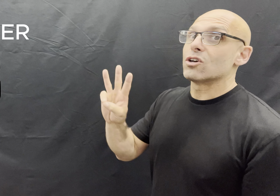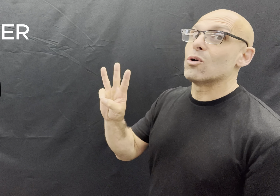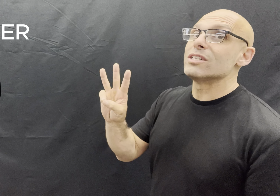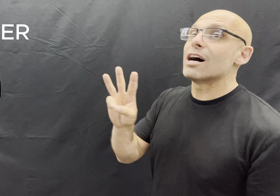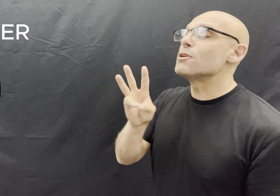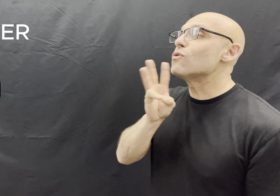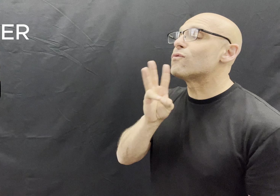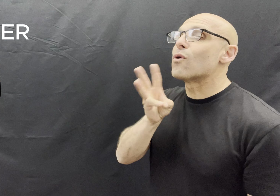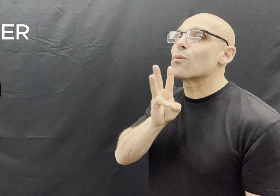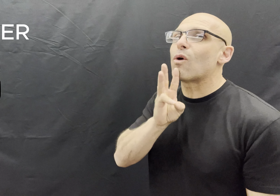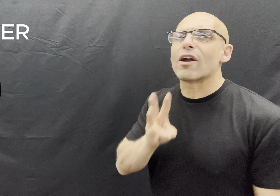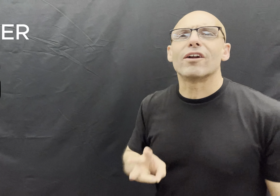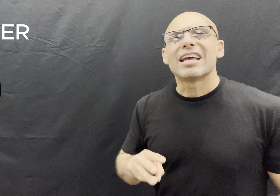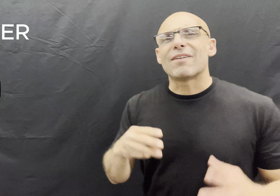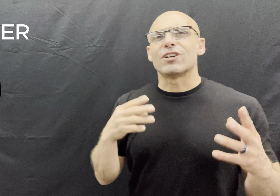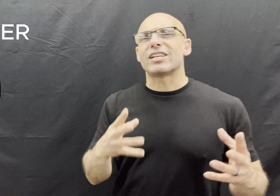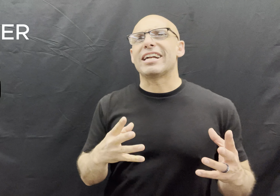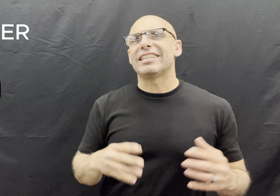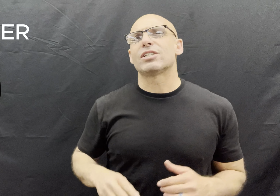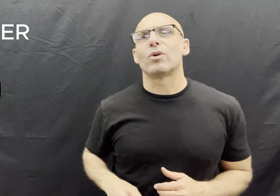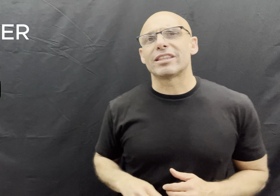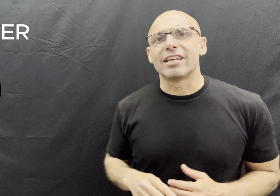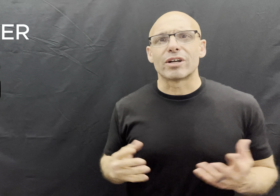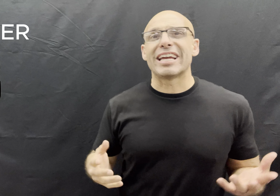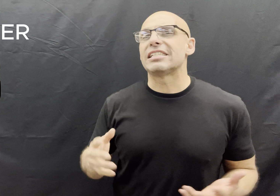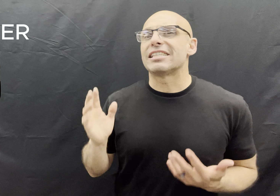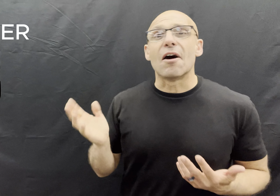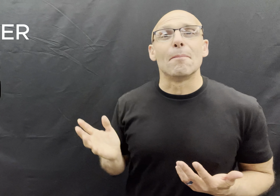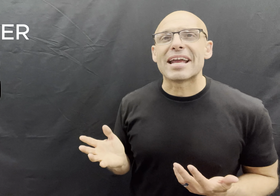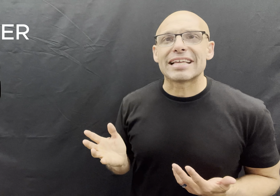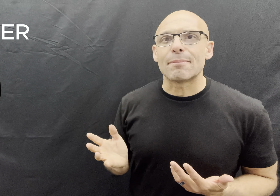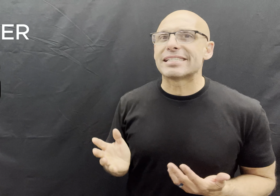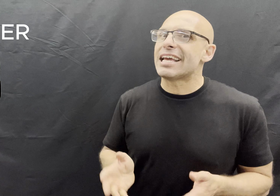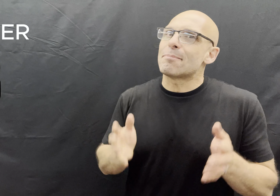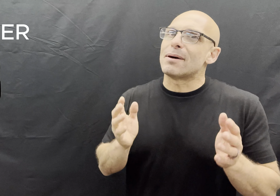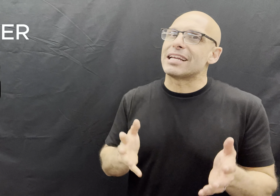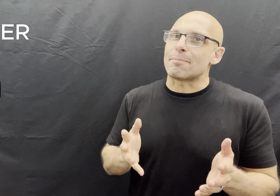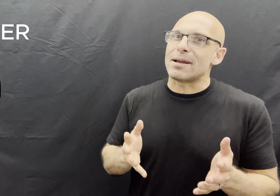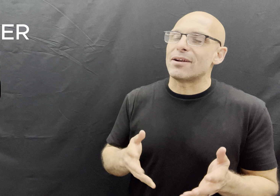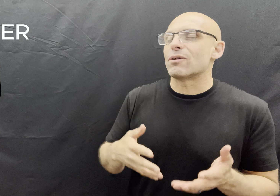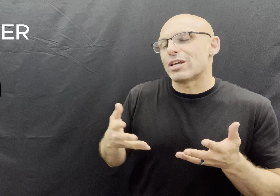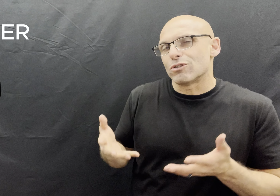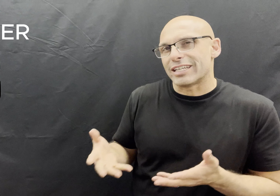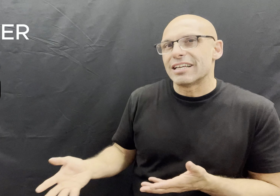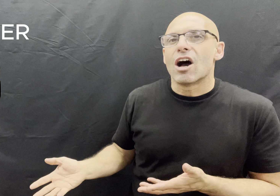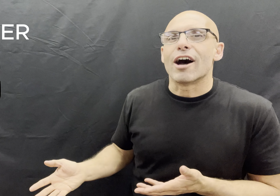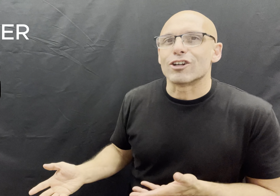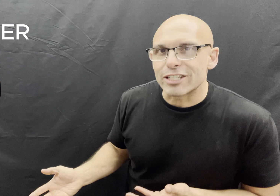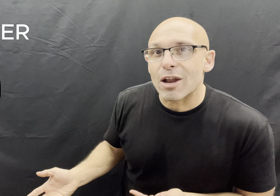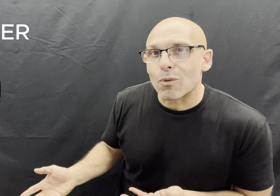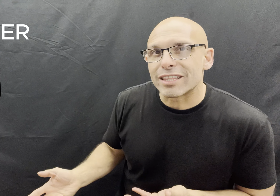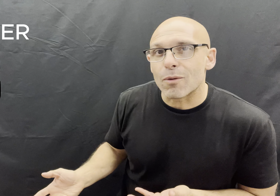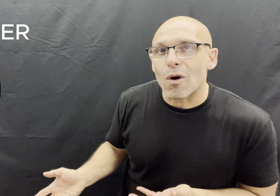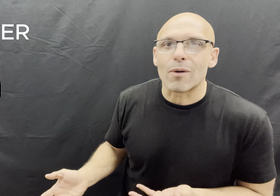So W for water. If you're signing this with little kids, they'll make that mistake, but as a parent, we usually understand what they want when they